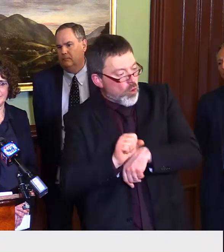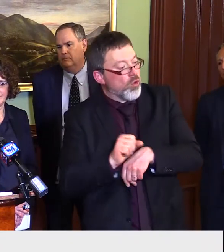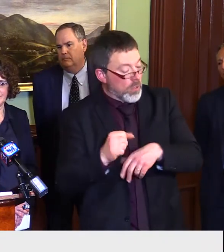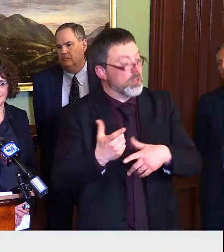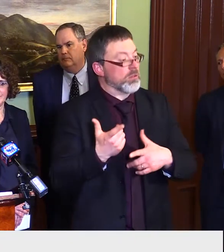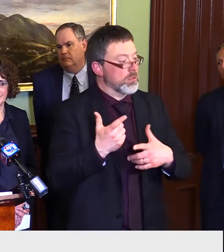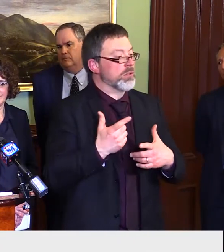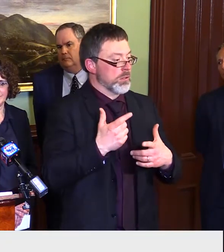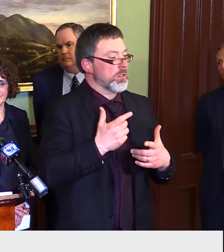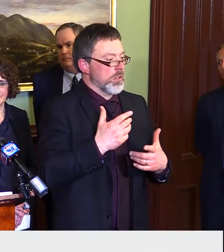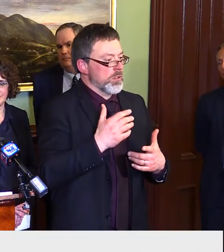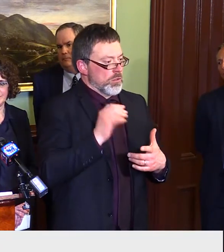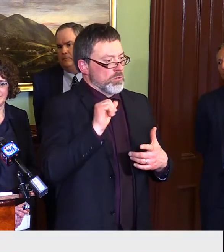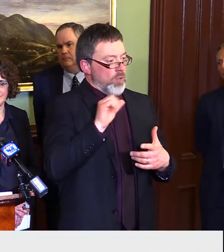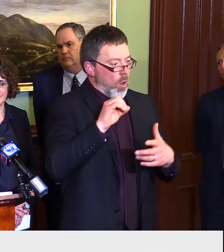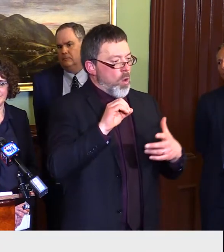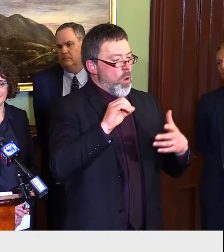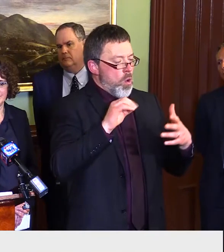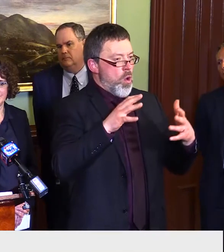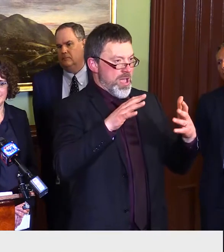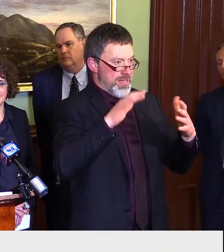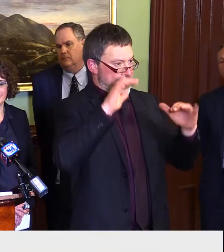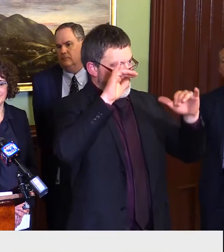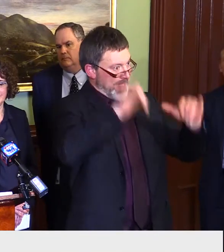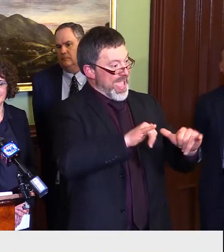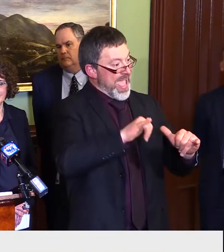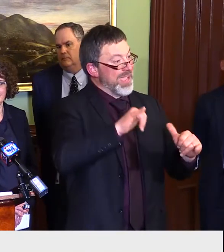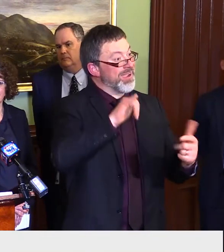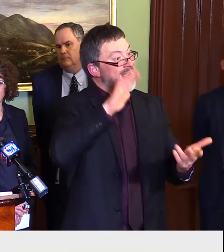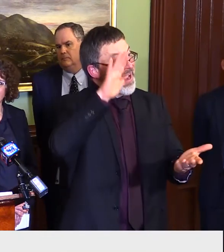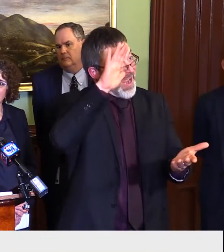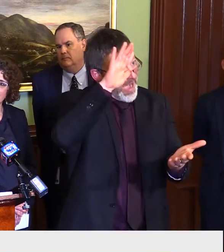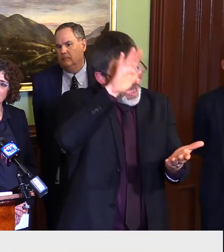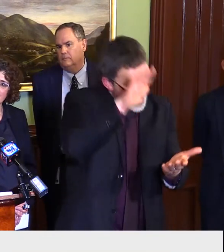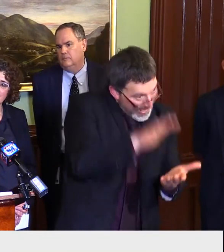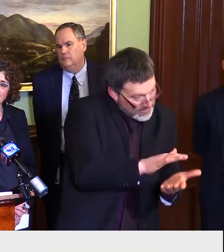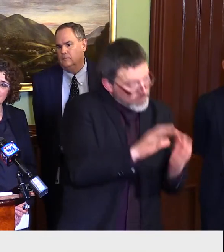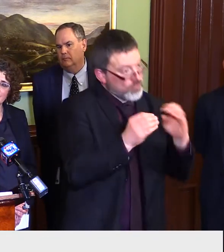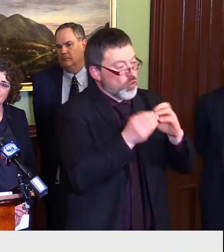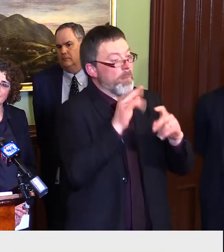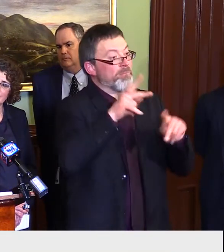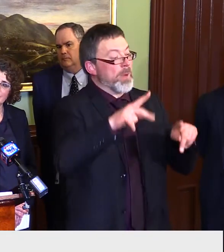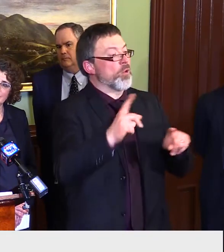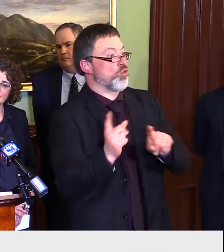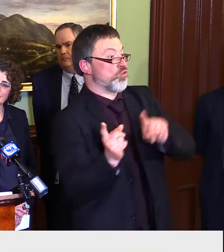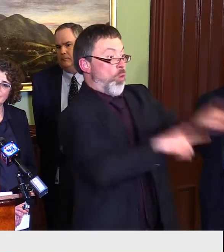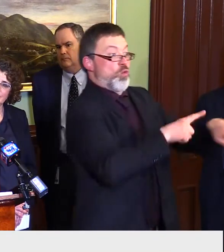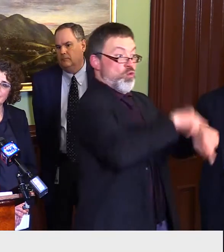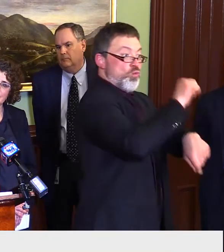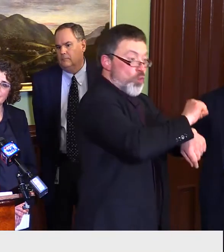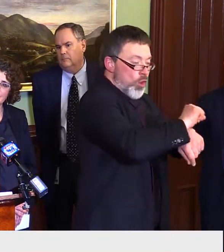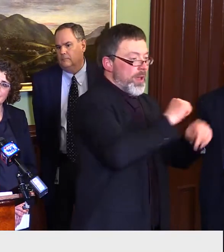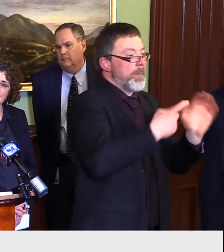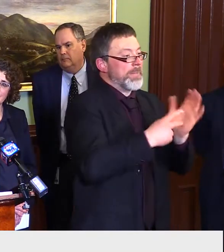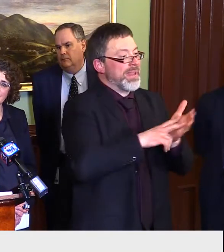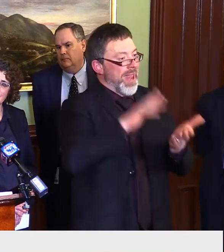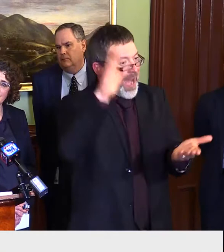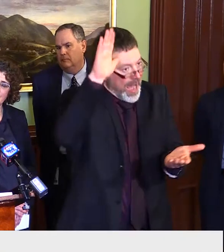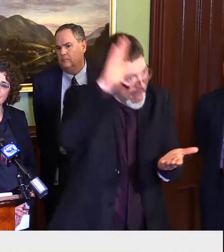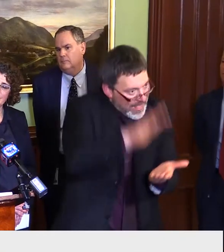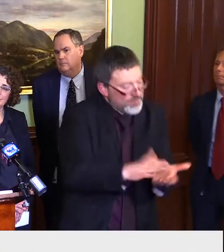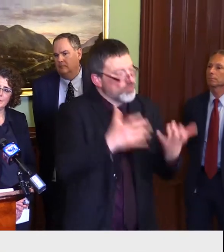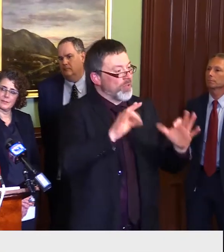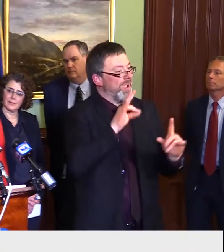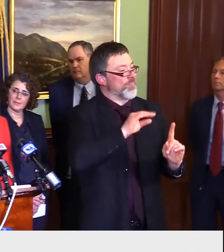buildings to the extent that we can. So we're putting out some telework guidelines and working with our human resource managers and